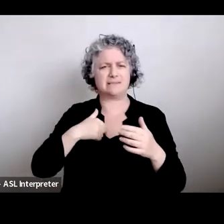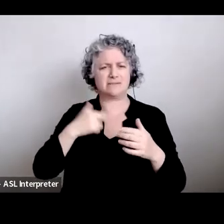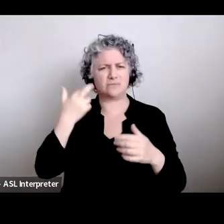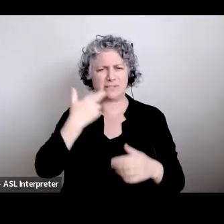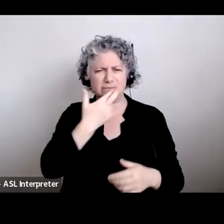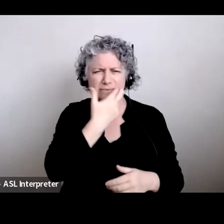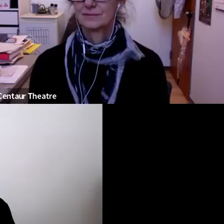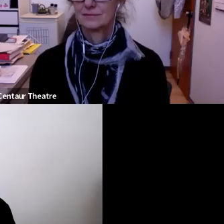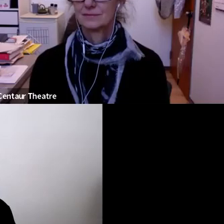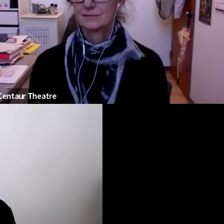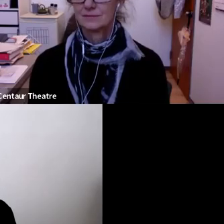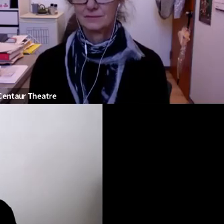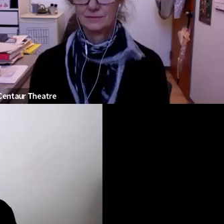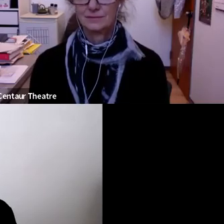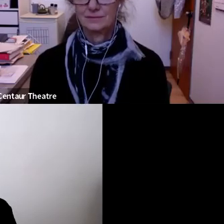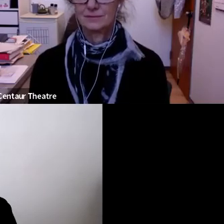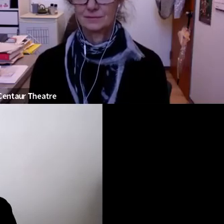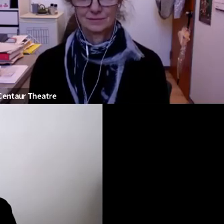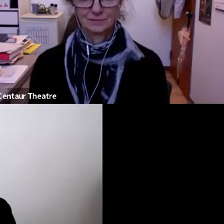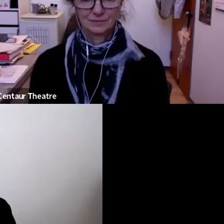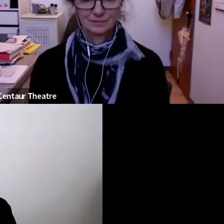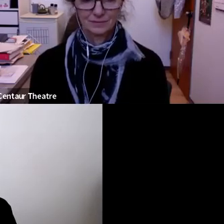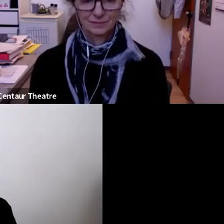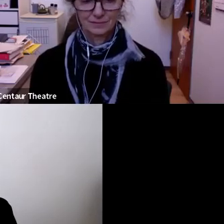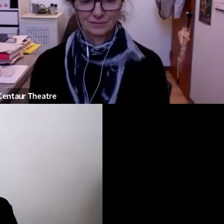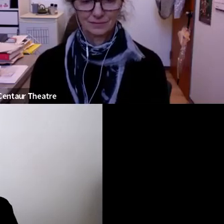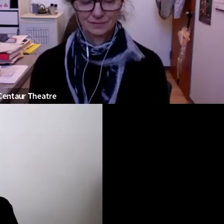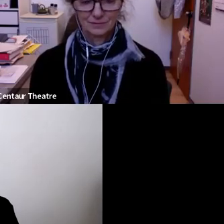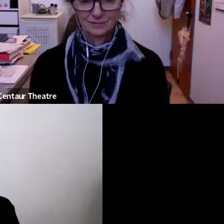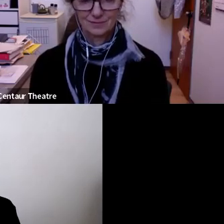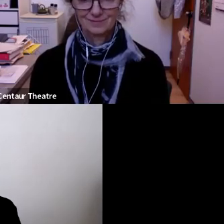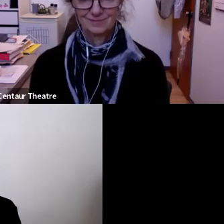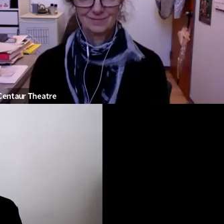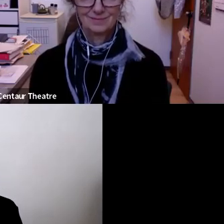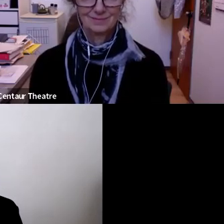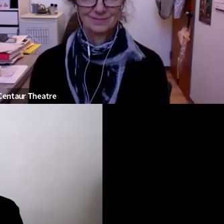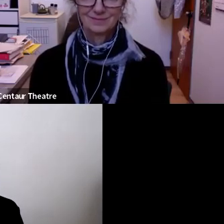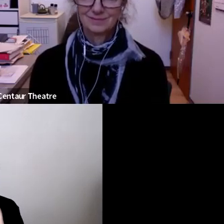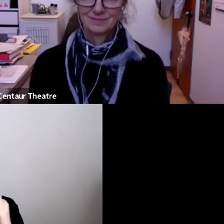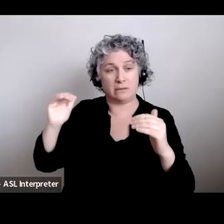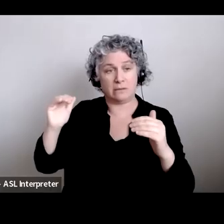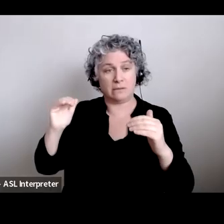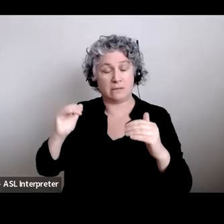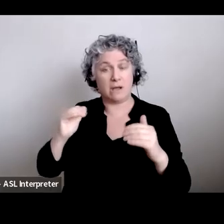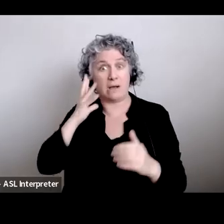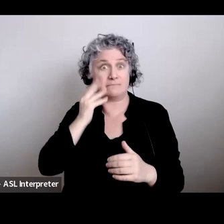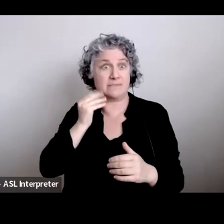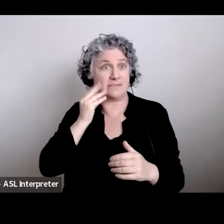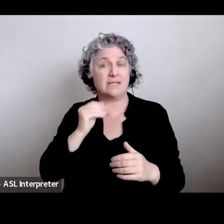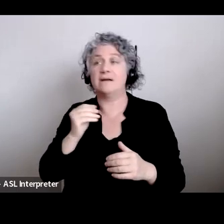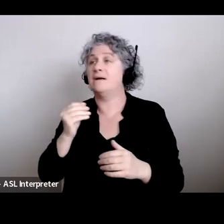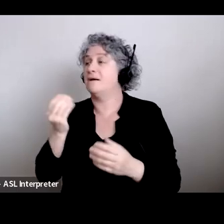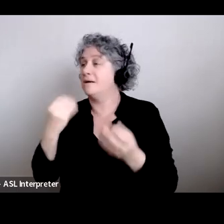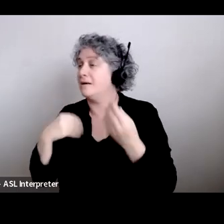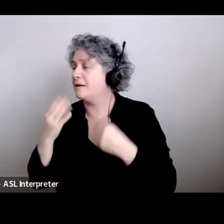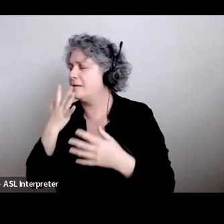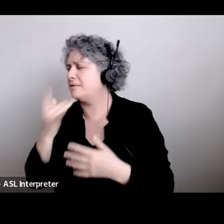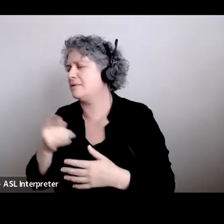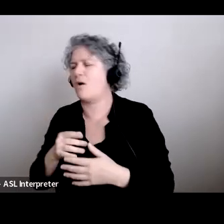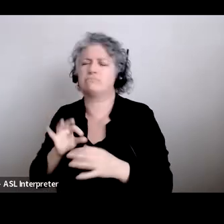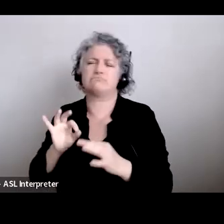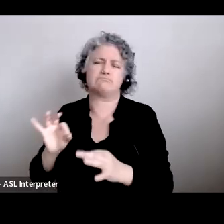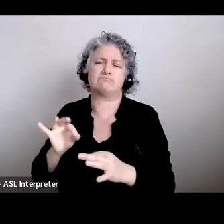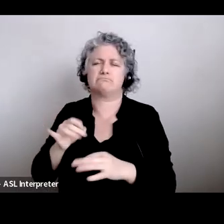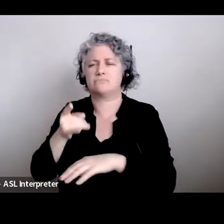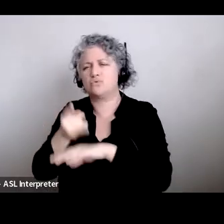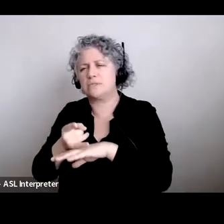Daryl. But what was the restaurant? It was a very good restaurant in the Citadel. I used to go. So you went. It was part of the experience. Was you went, you had a really good meal, or maybe you had a drink